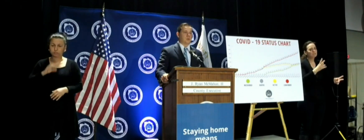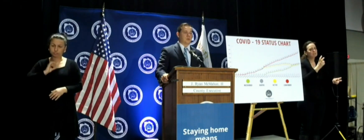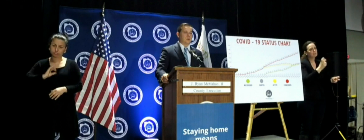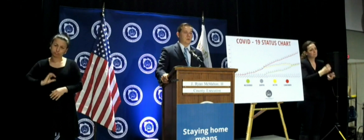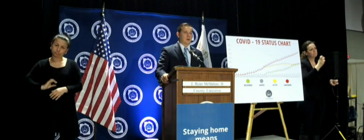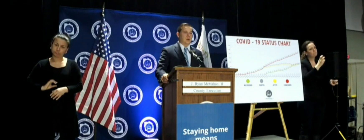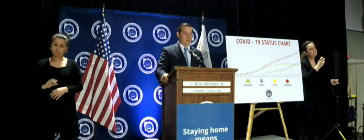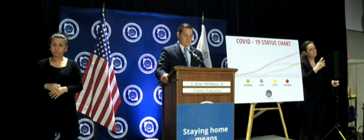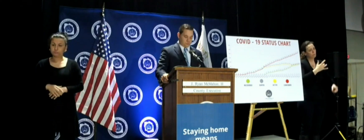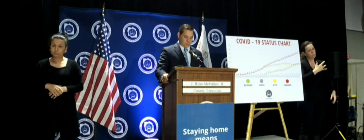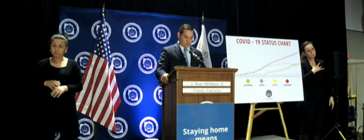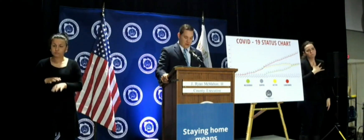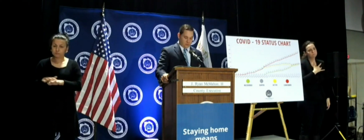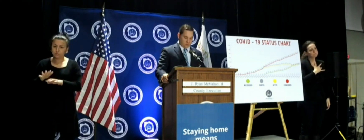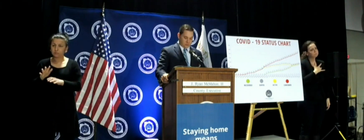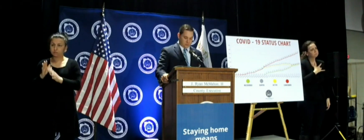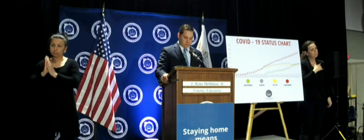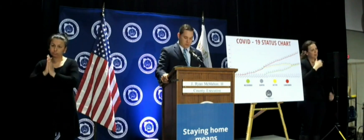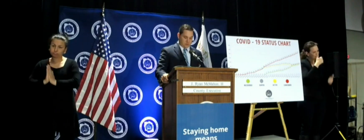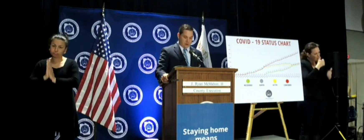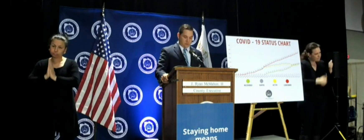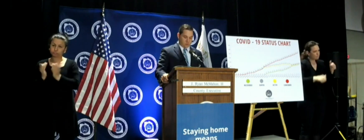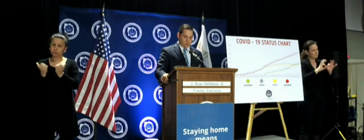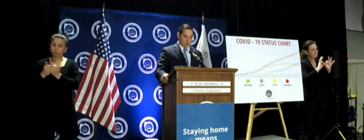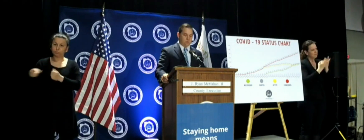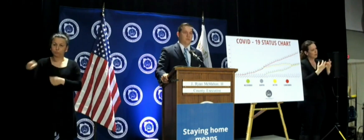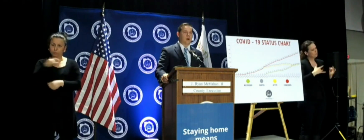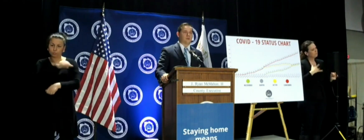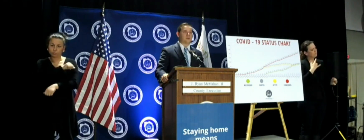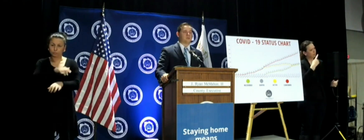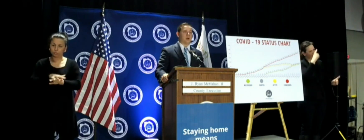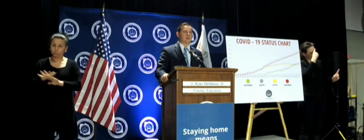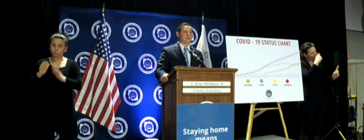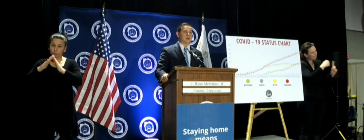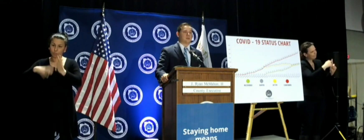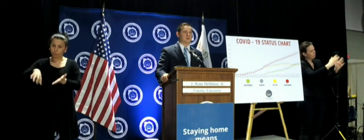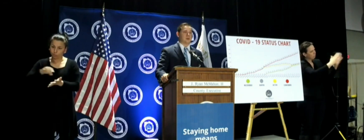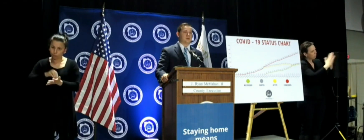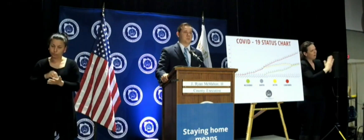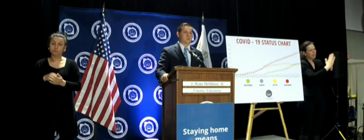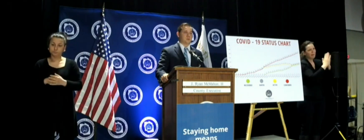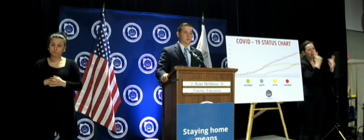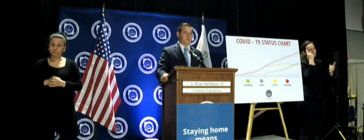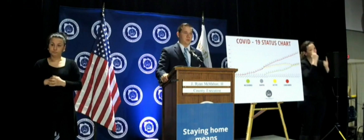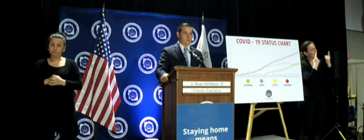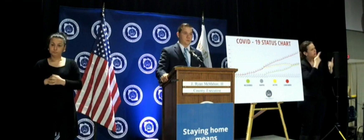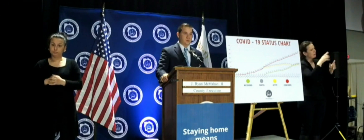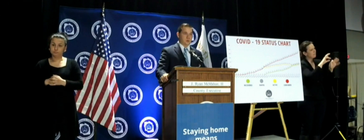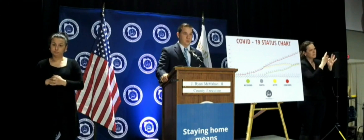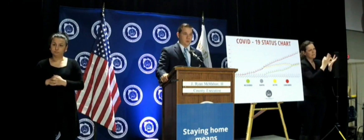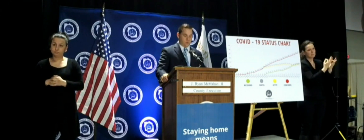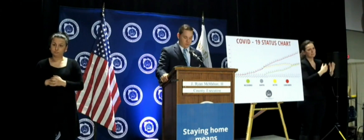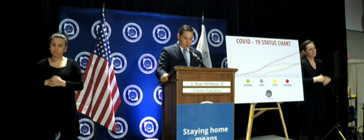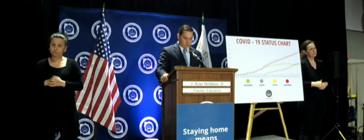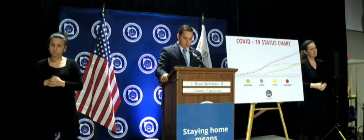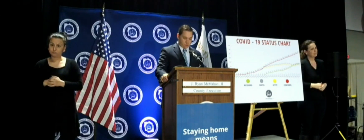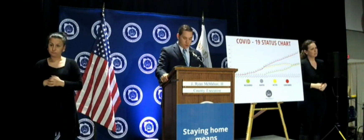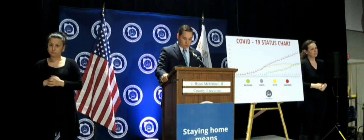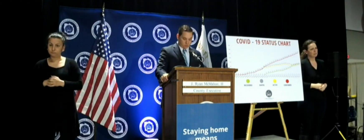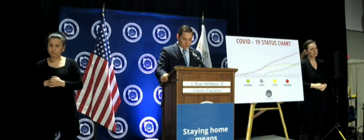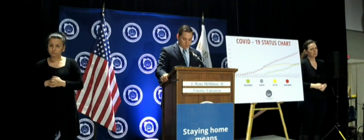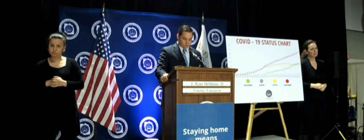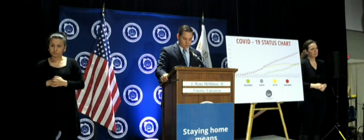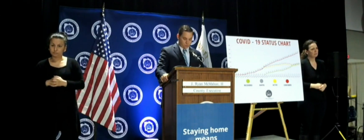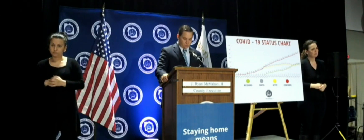with the families of everyone who we've lost in this process, specifically those who we've lost this